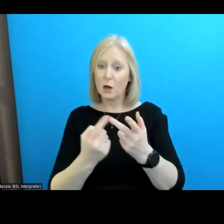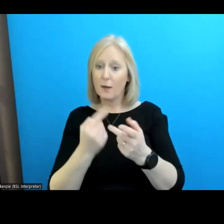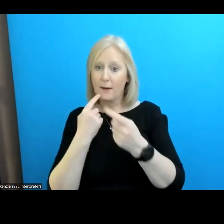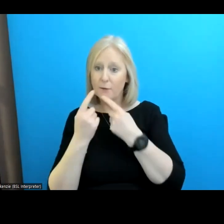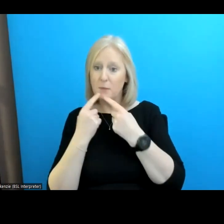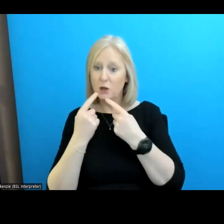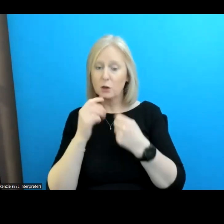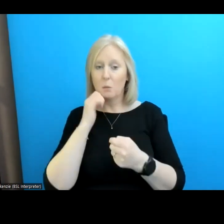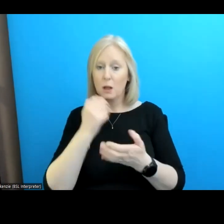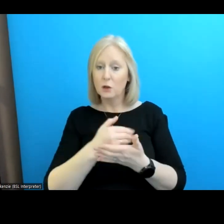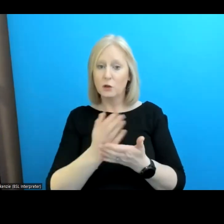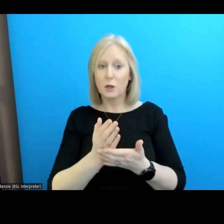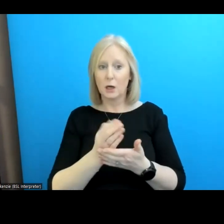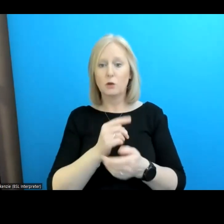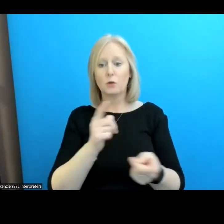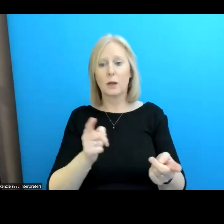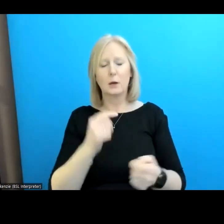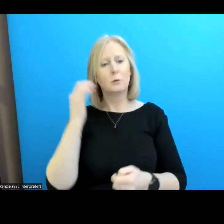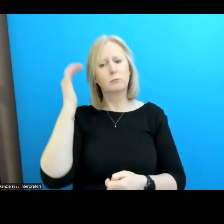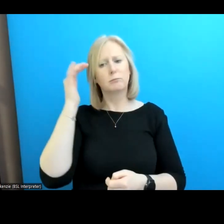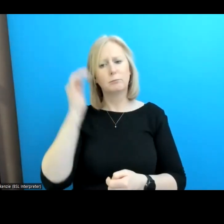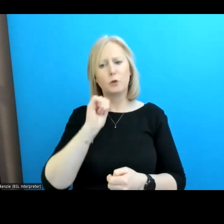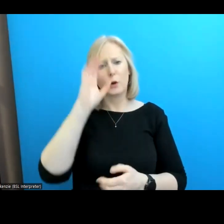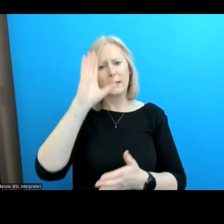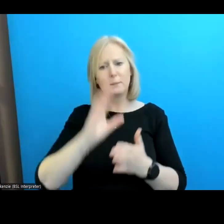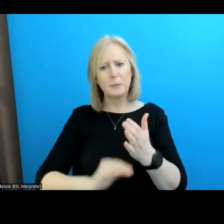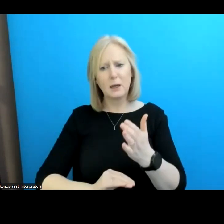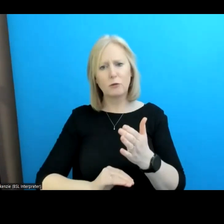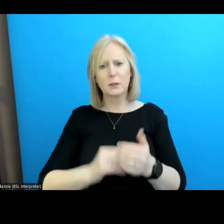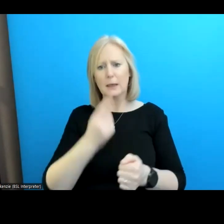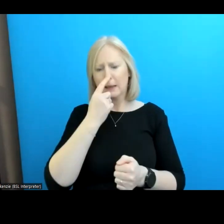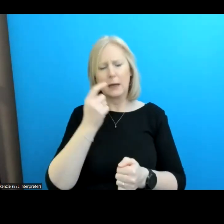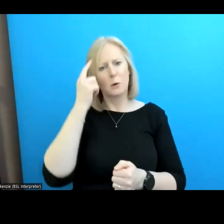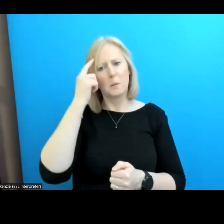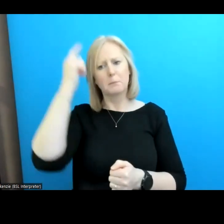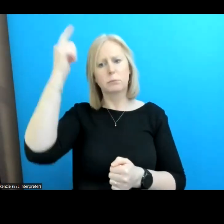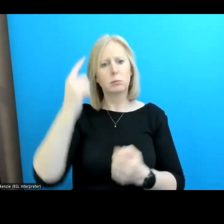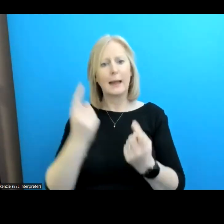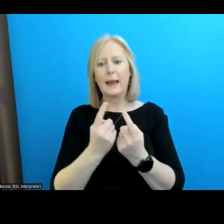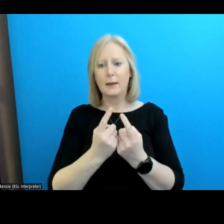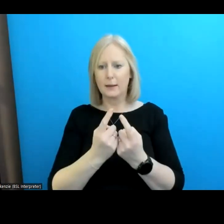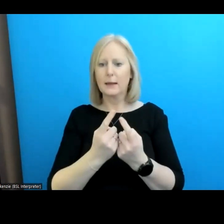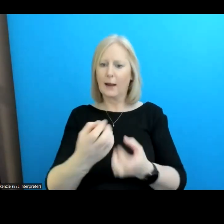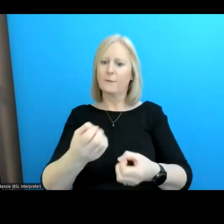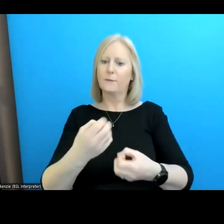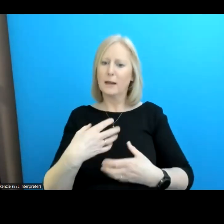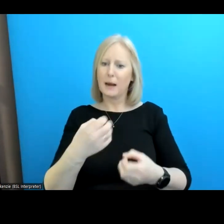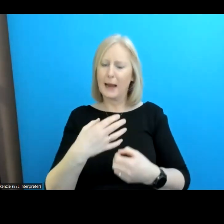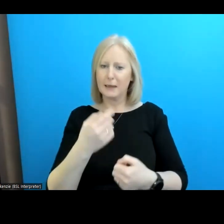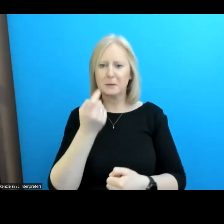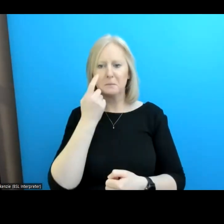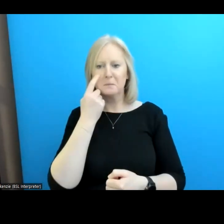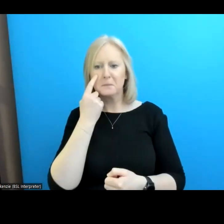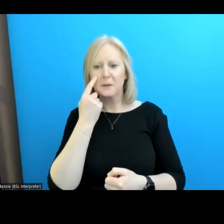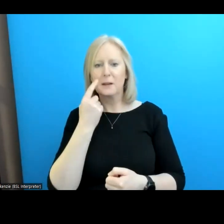that you can reflect on your experiences and maybe share further views or ideas that may have come up for you. So please look out for that